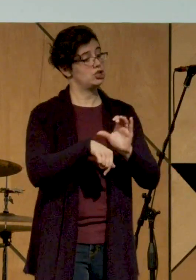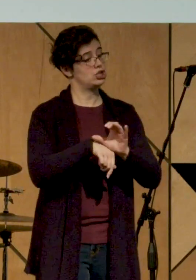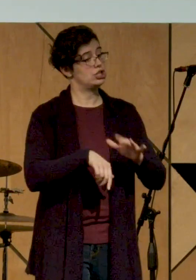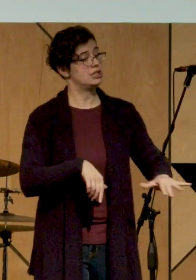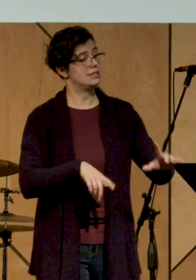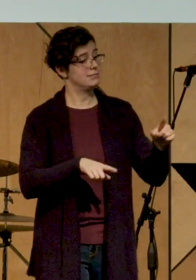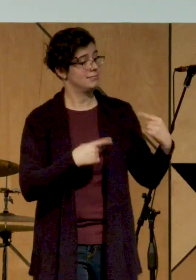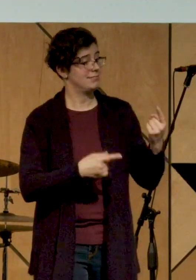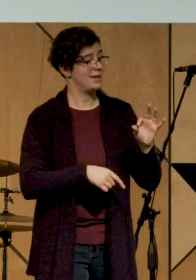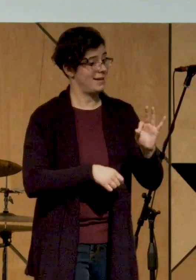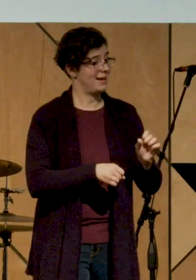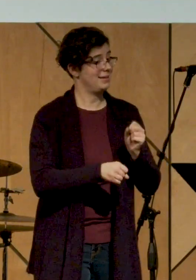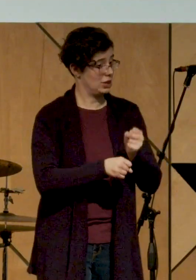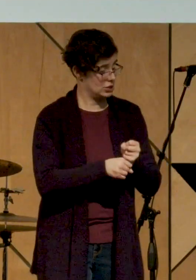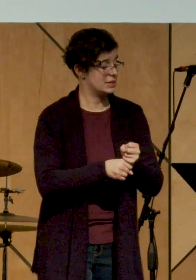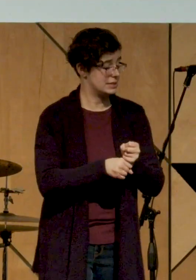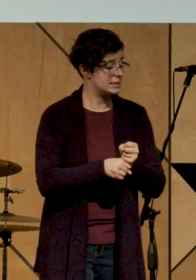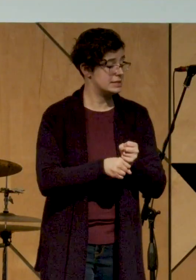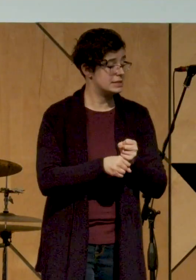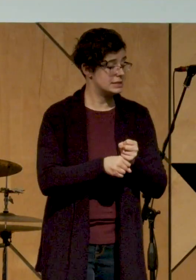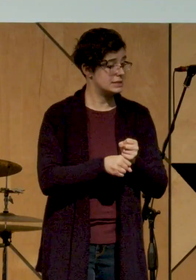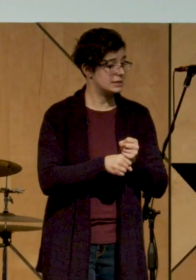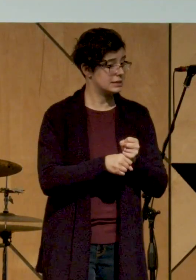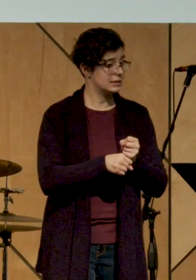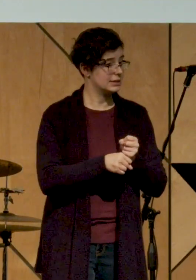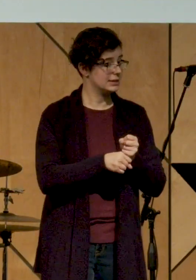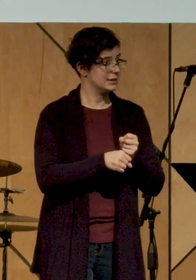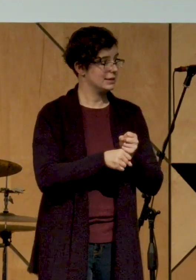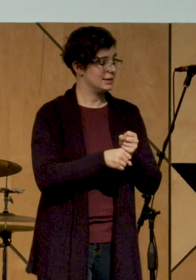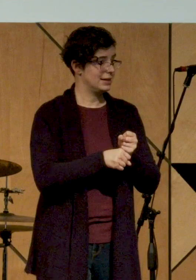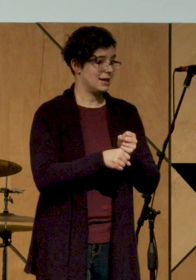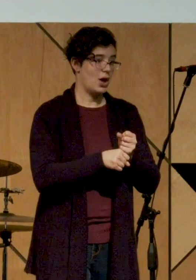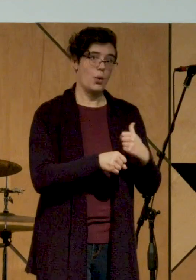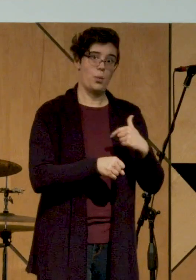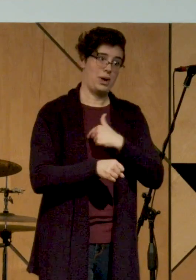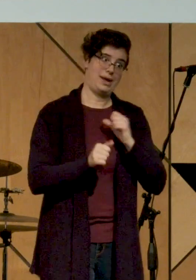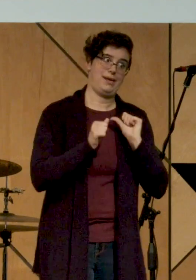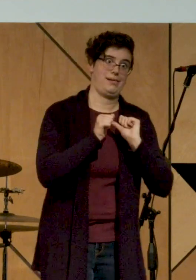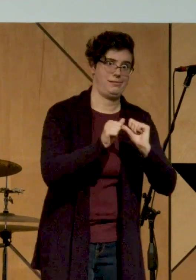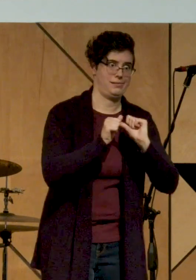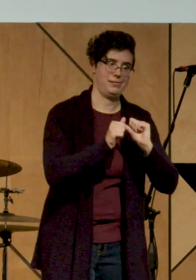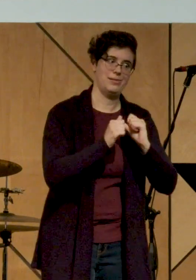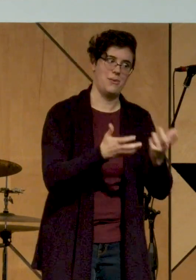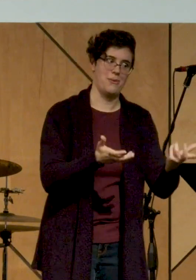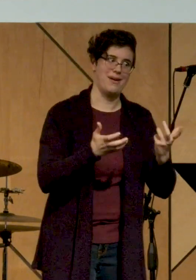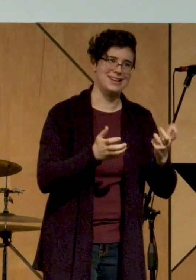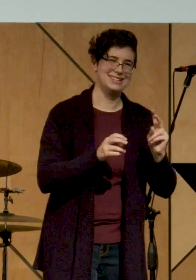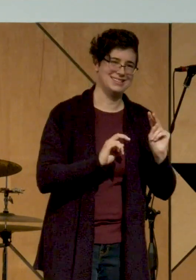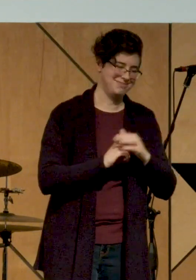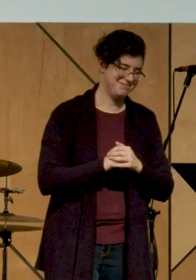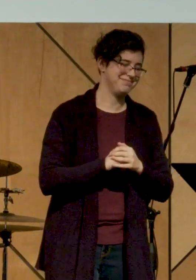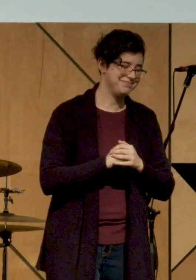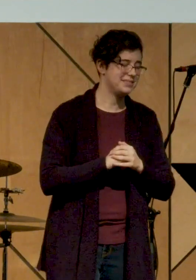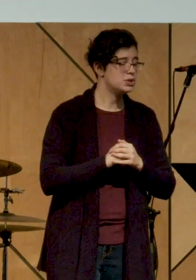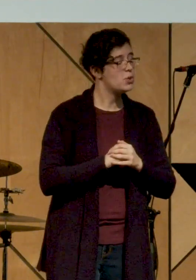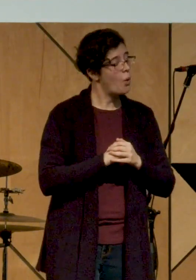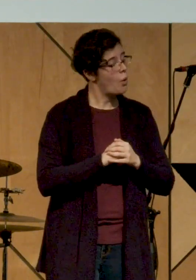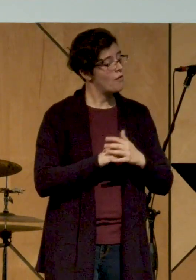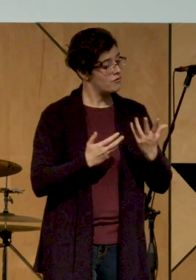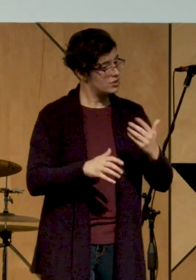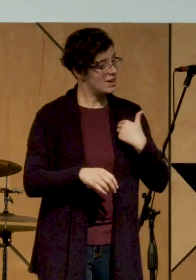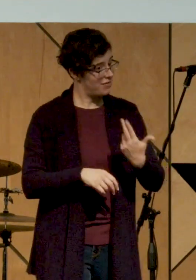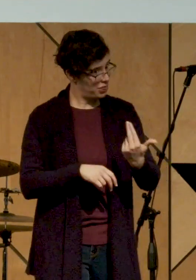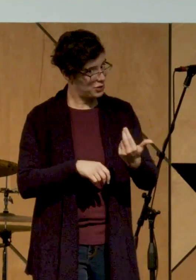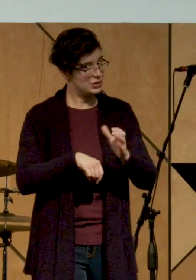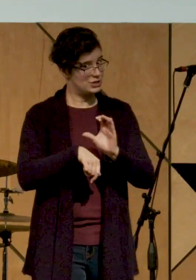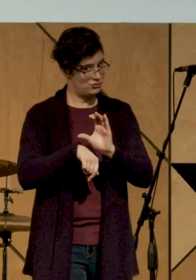the last 9 years. And man, as God gives grace, we have no intent on slowing down, Okay? And so as 13 churches,